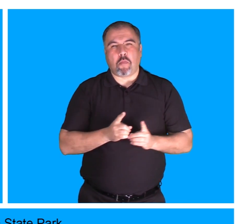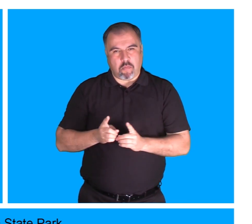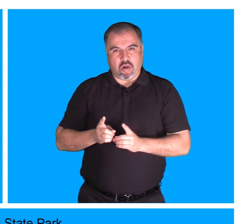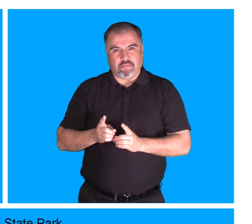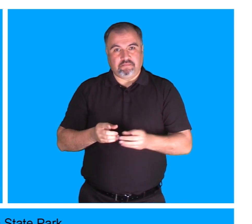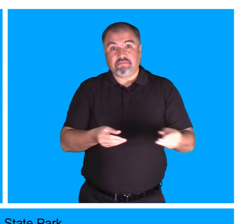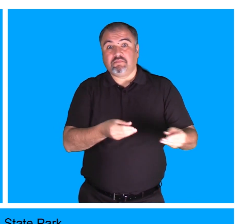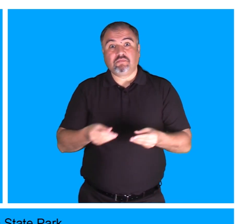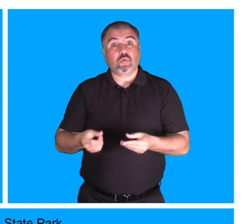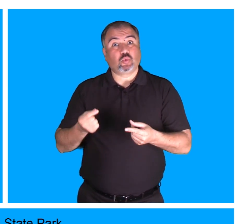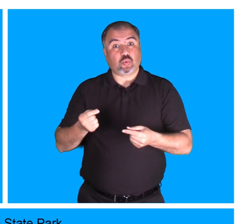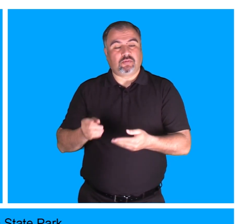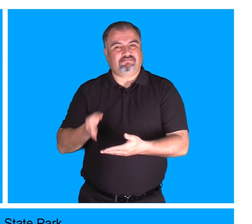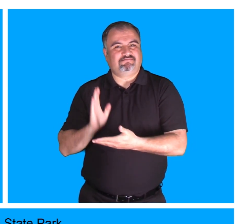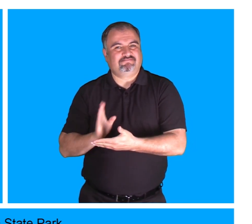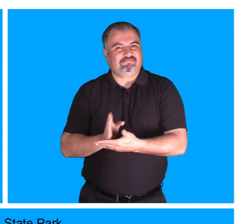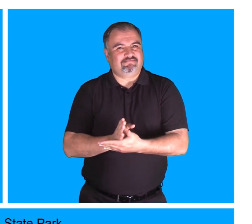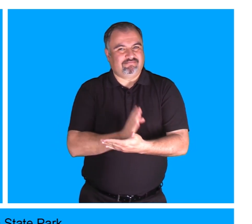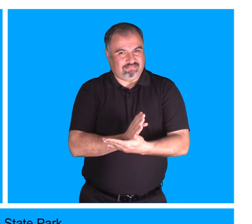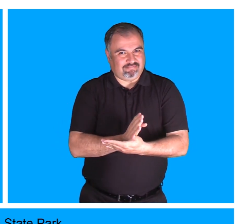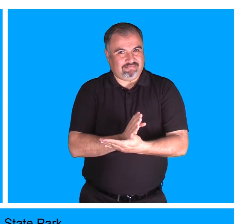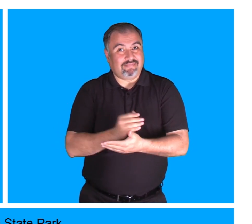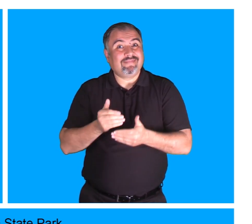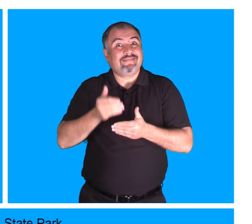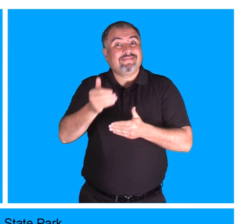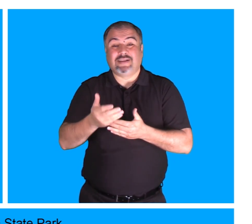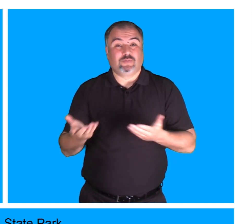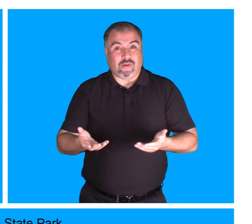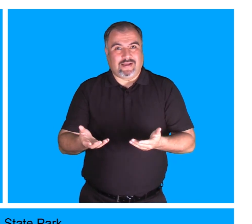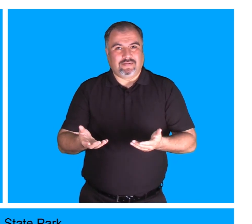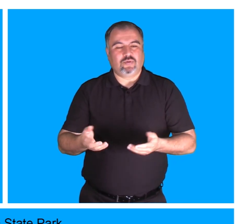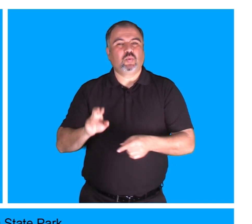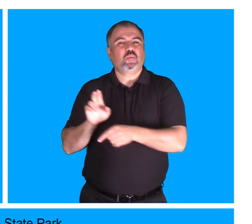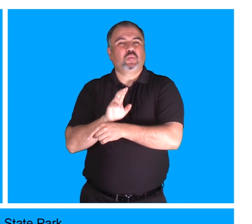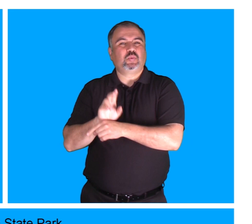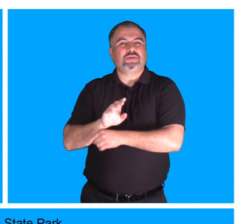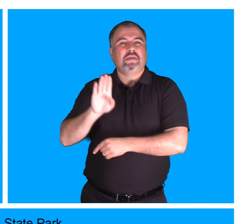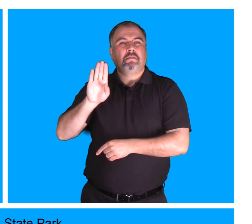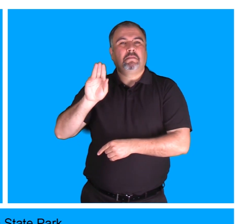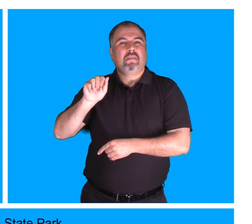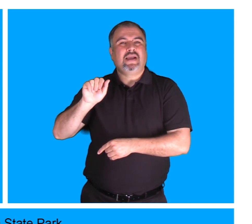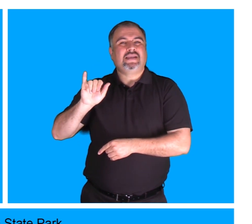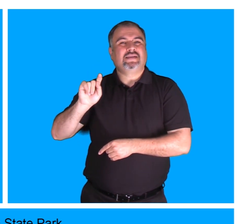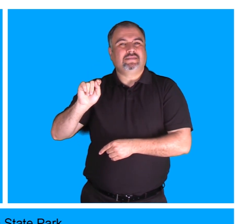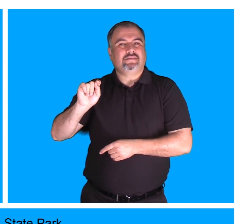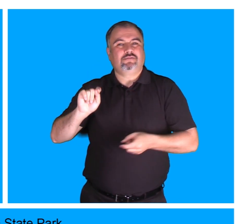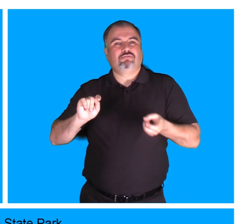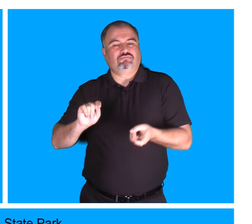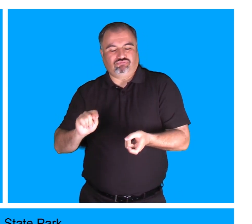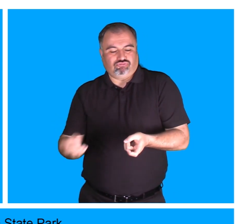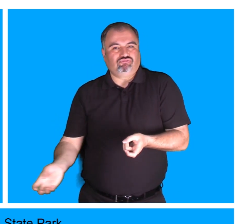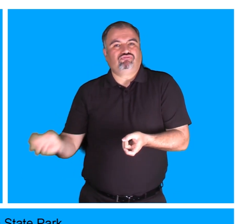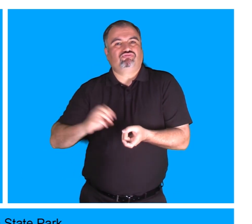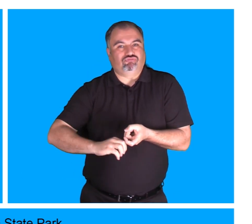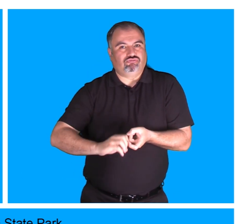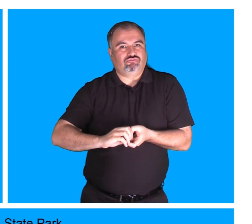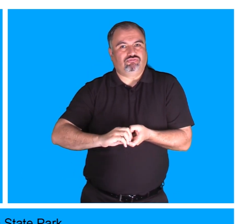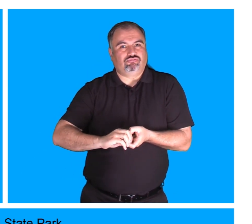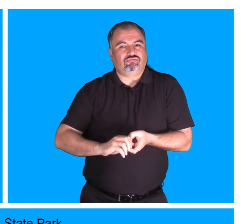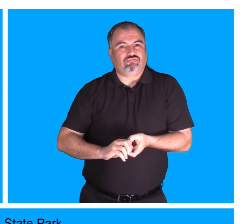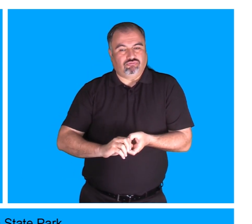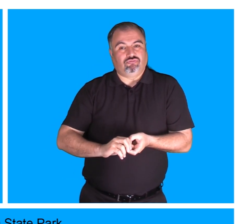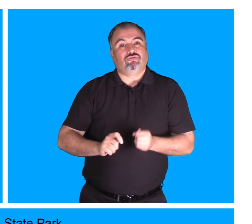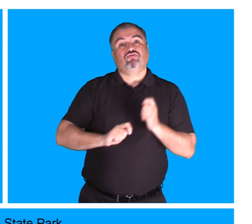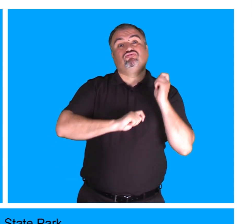the fish you get tend to be small. What can you do with the small fish? Cut them up and use them